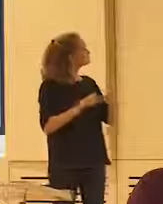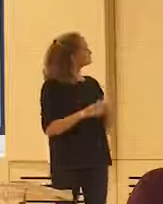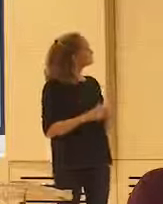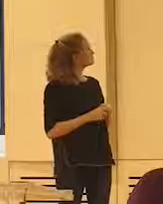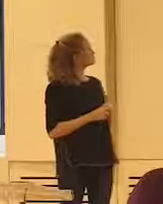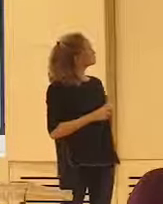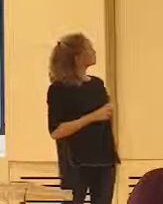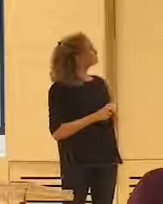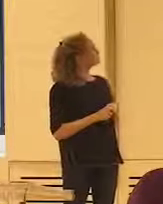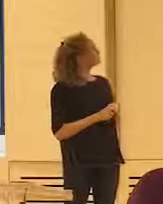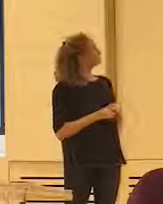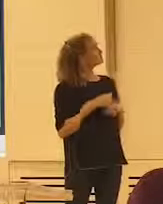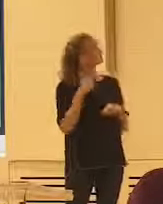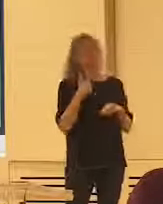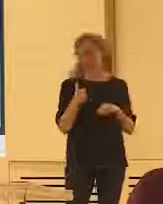information.